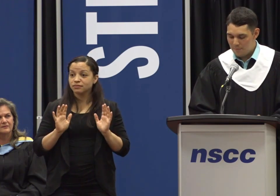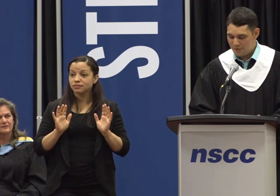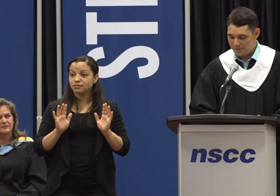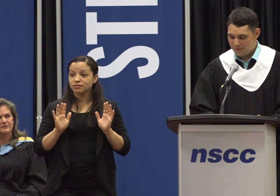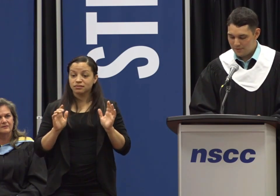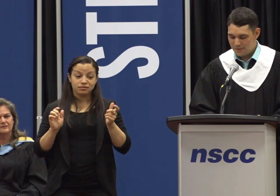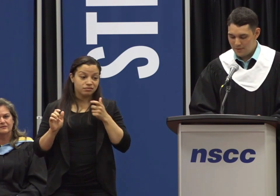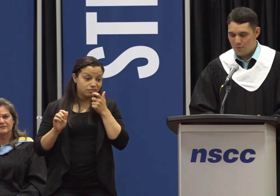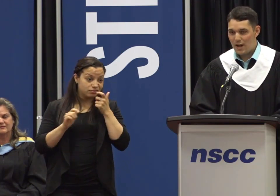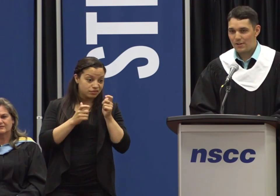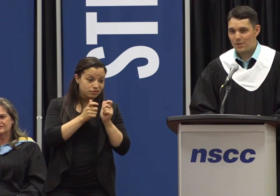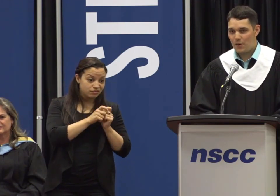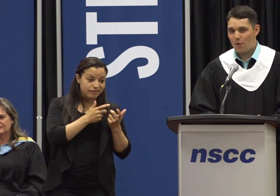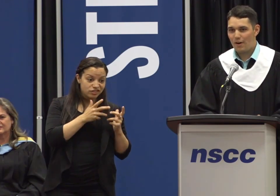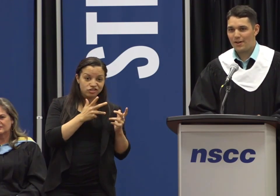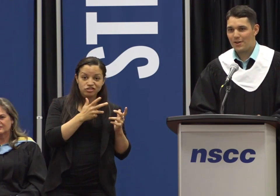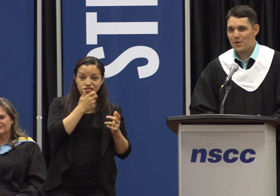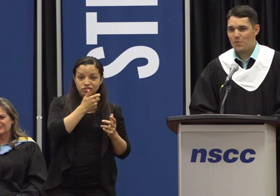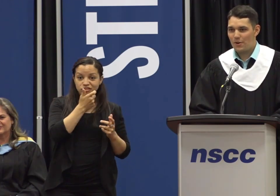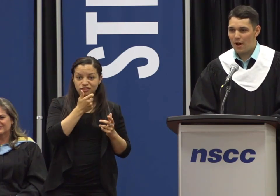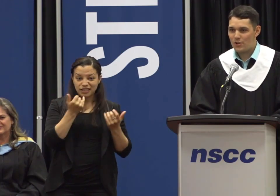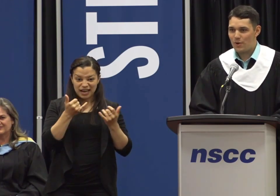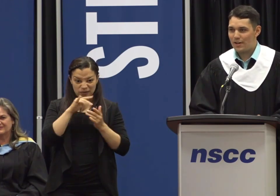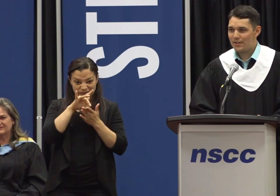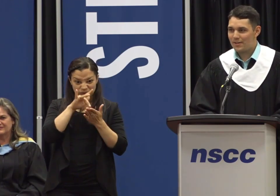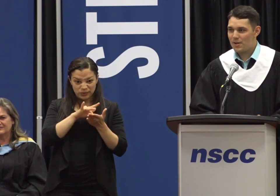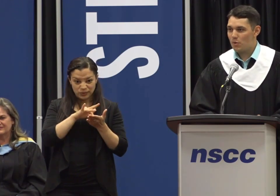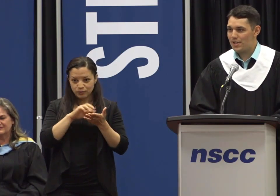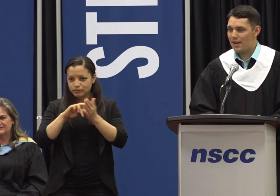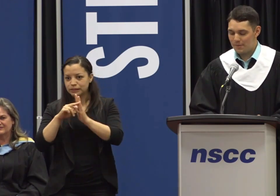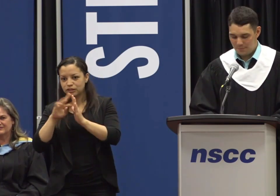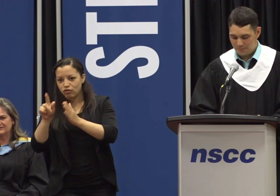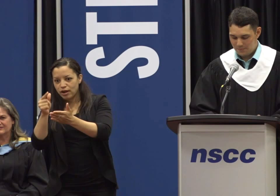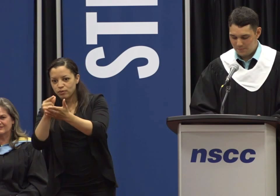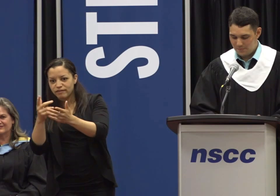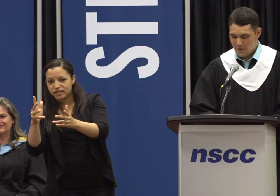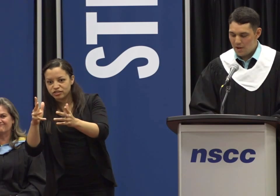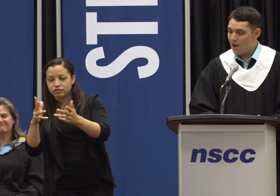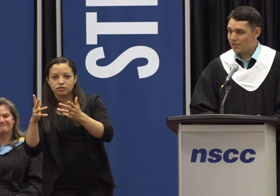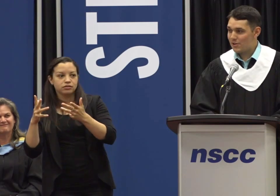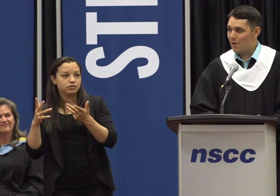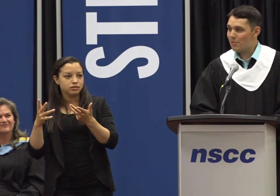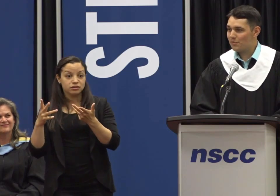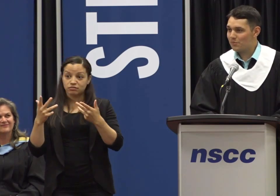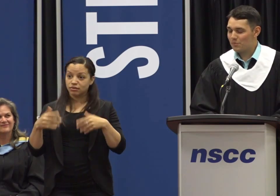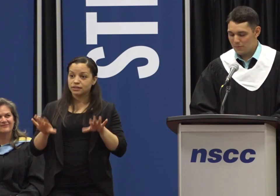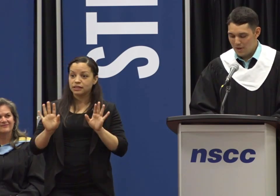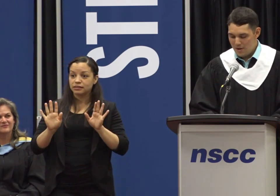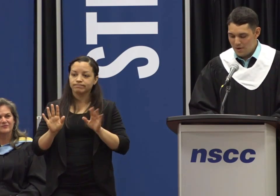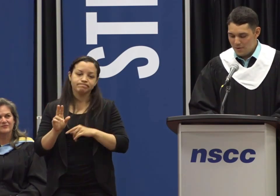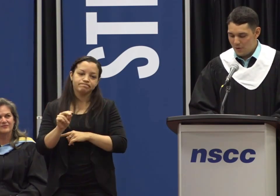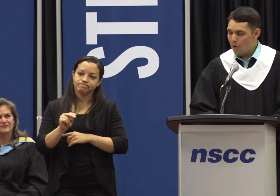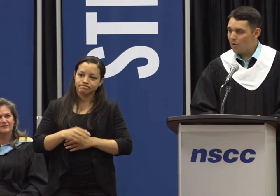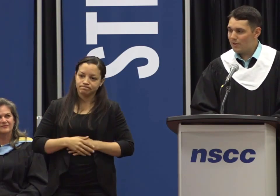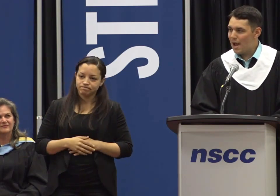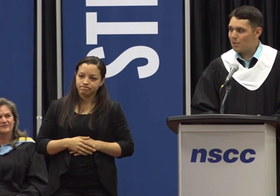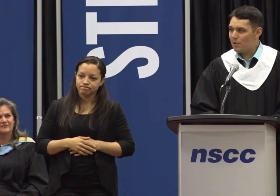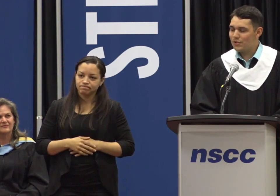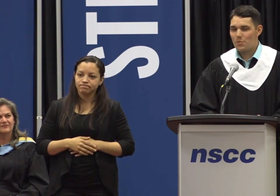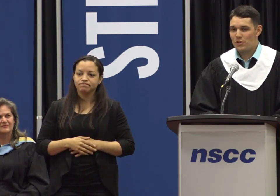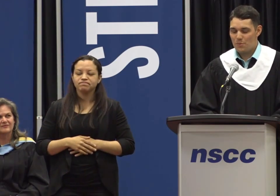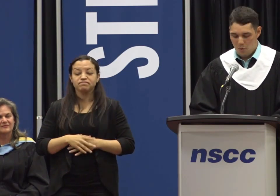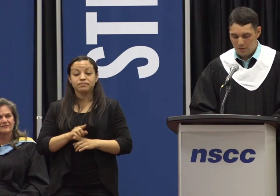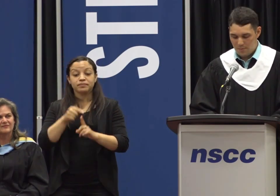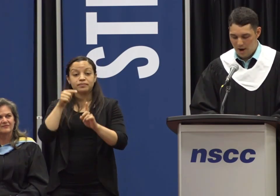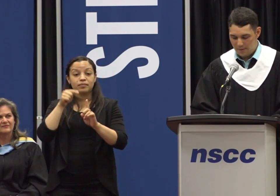eaten the apple, we got to the core, we graduated, we're done. Not so. The core of the apple